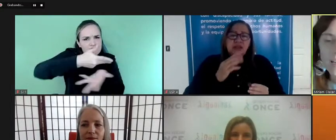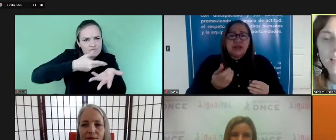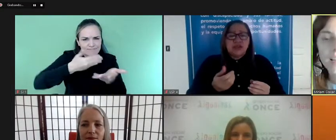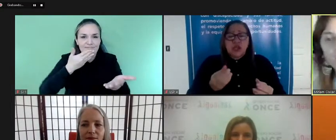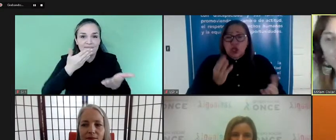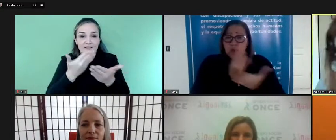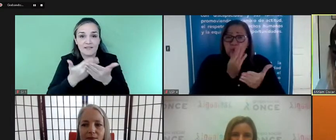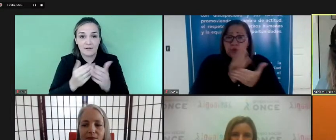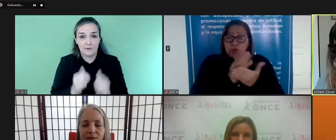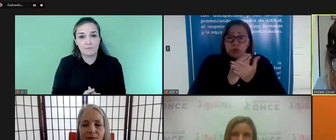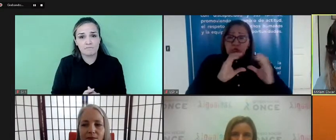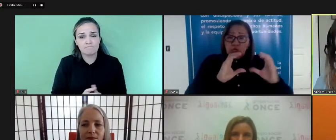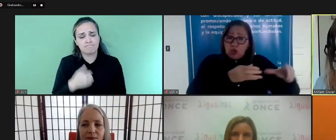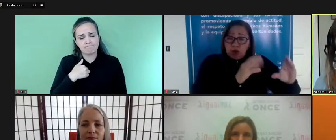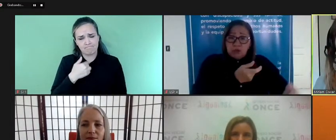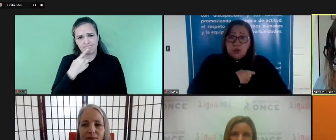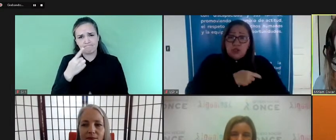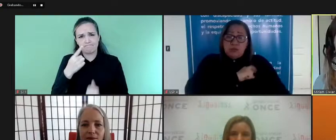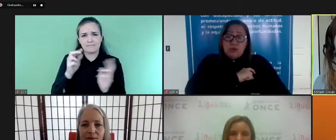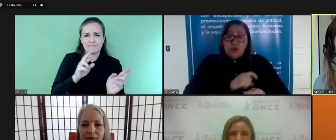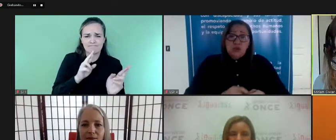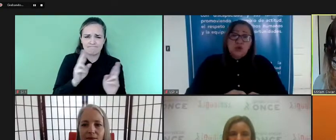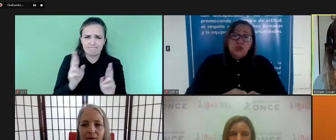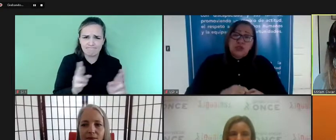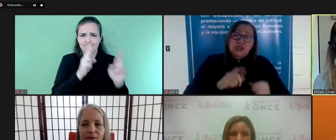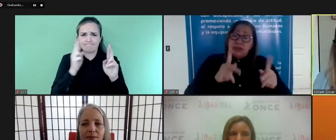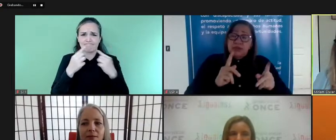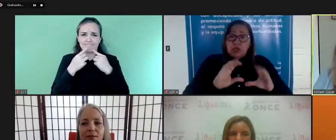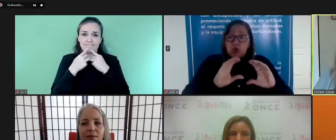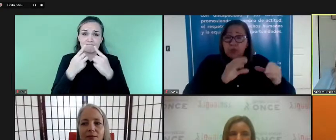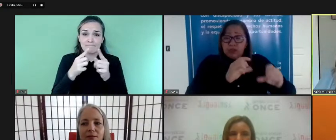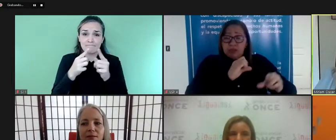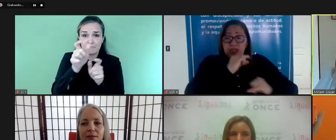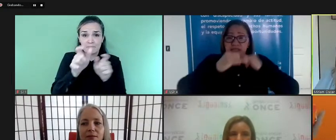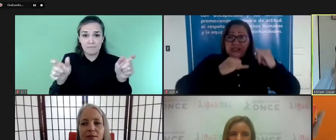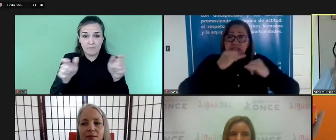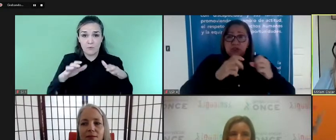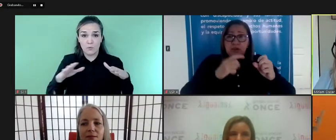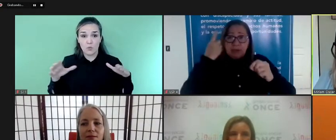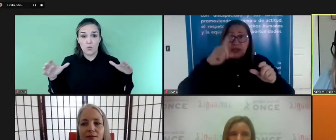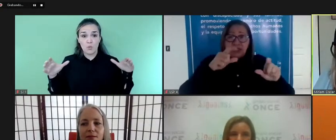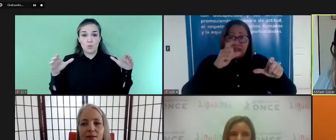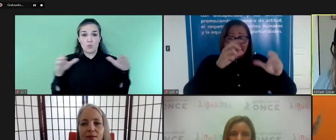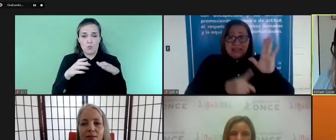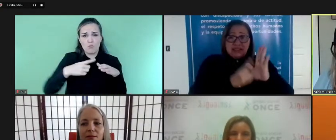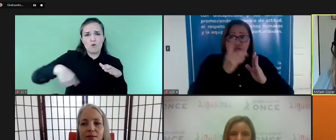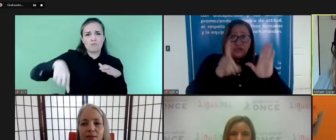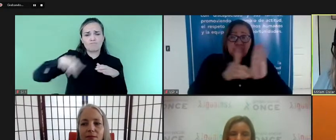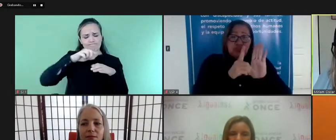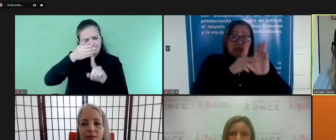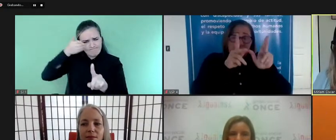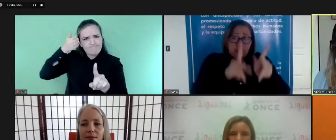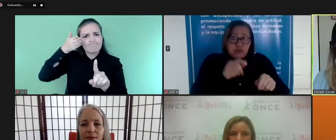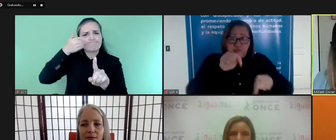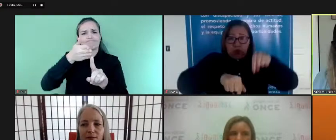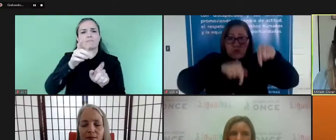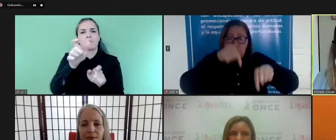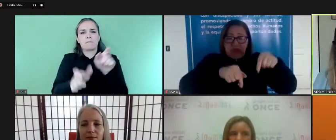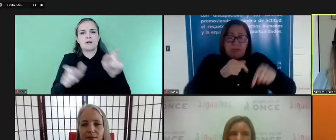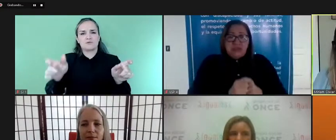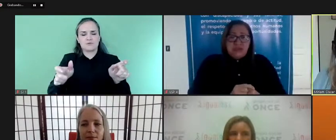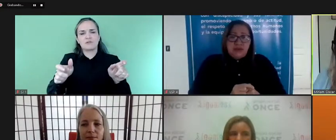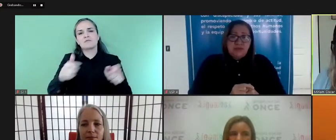begin by restating the commitment of the spanish cooperation and the spanish agency for the cooperation for the